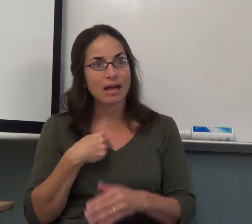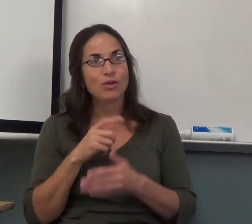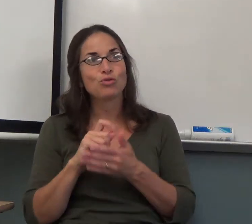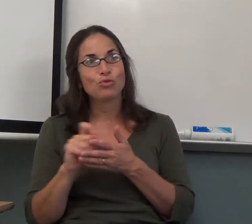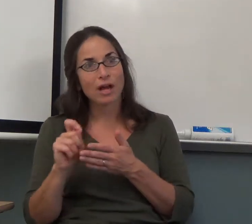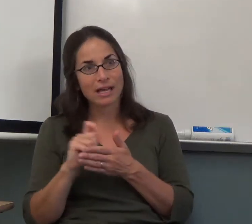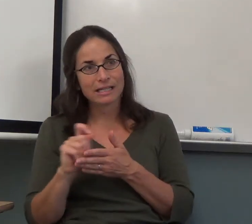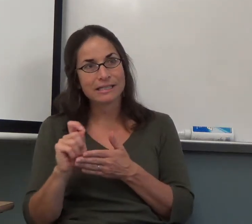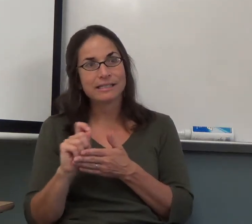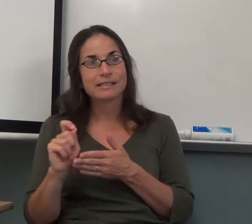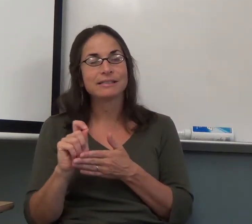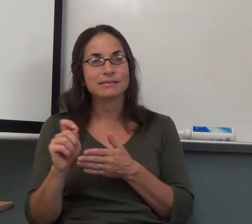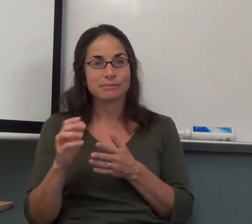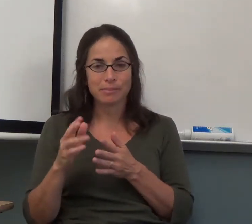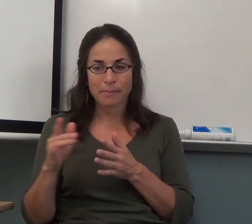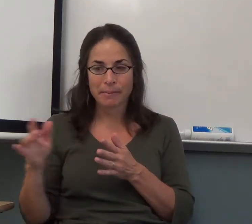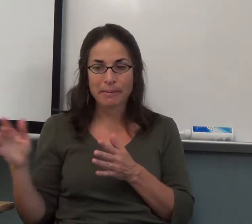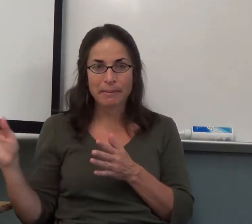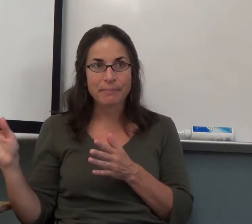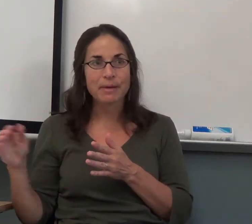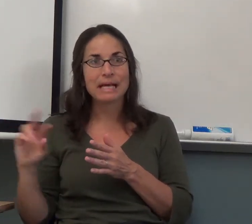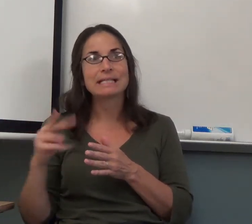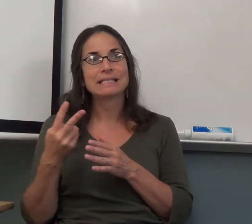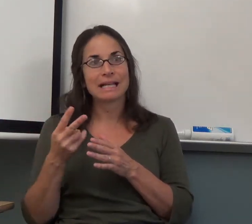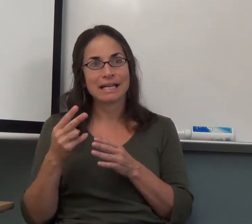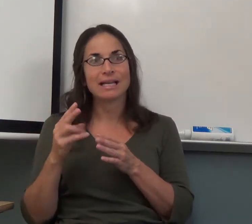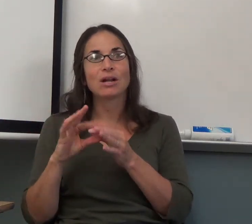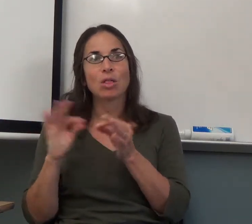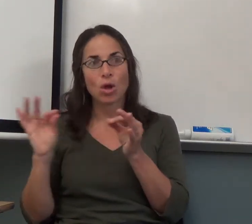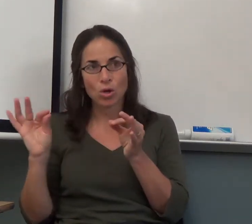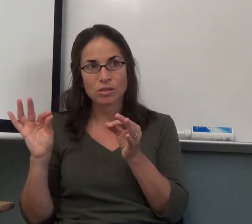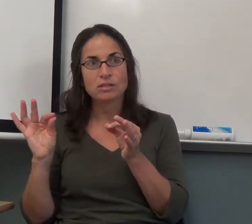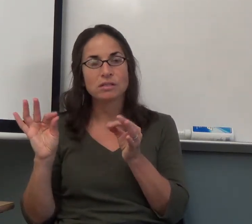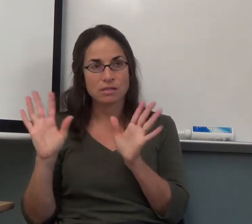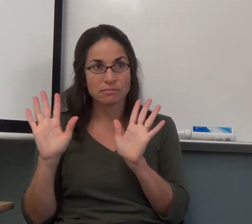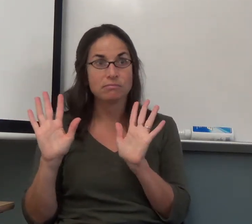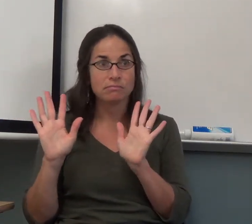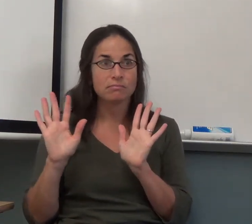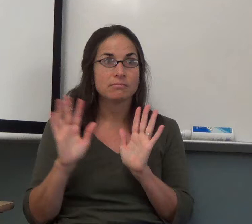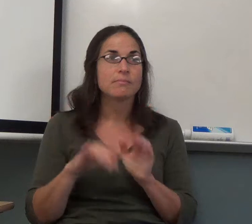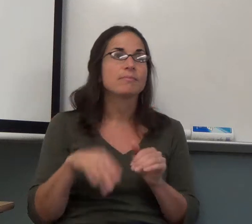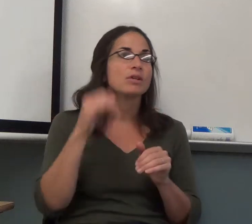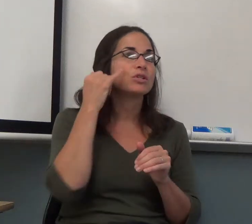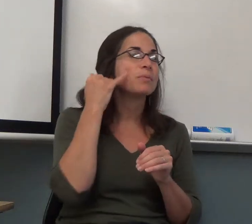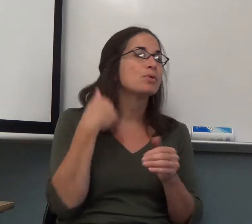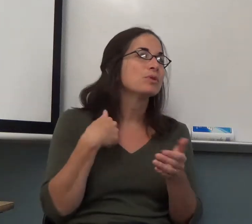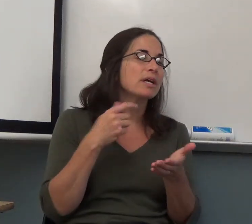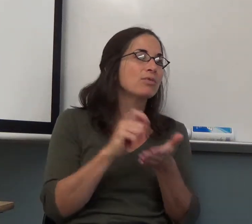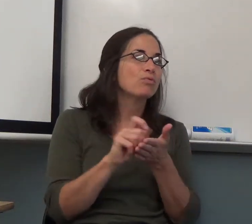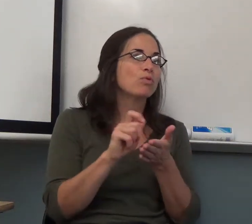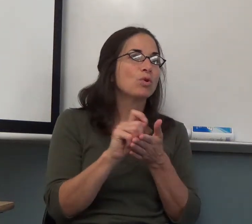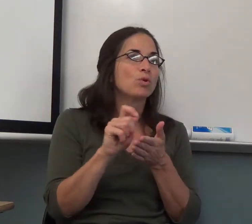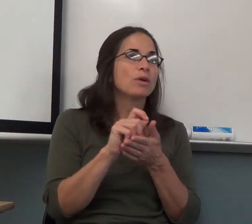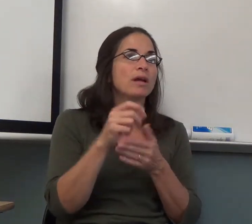right here. a second clause. Okay? What if I wrote the word however in the middle of a sentence?